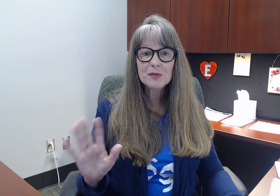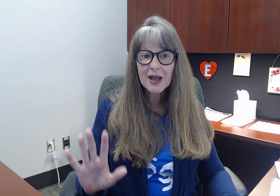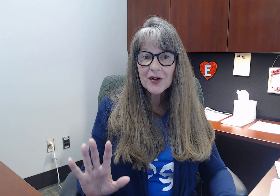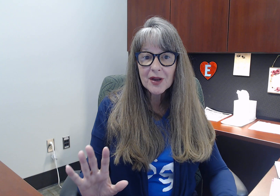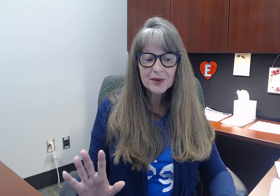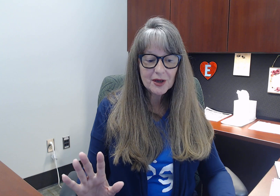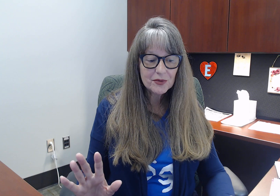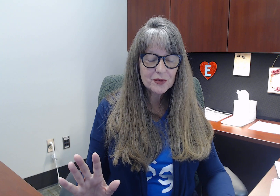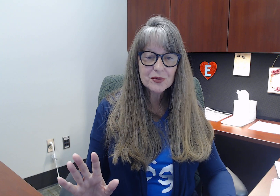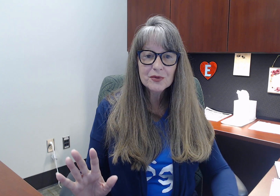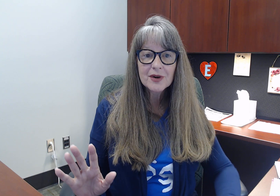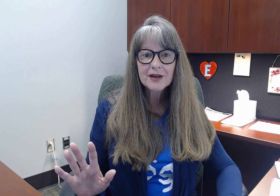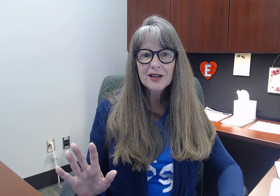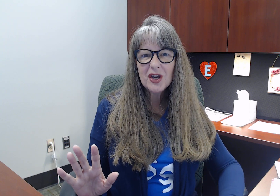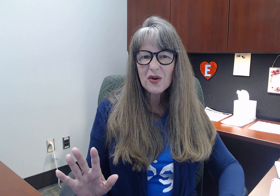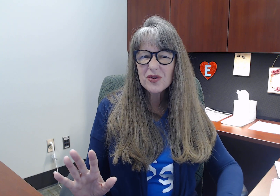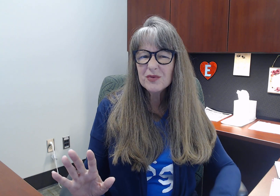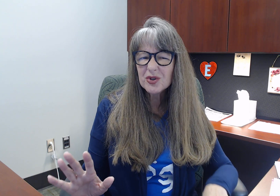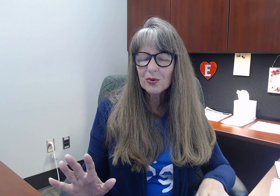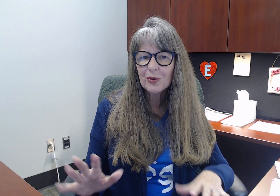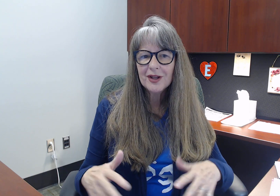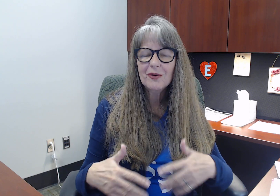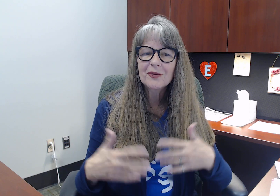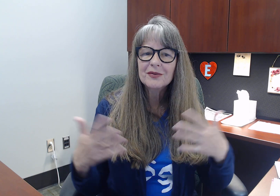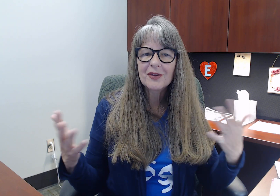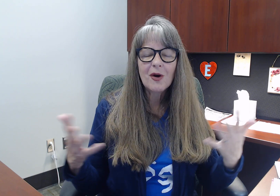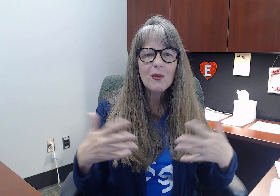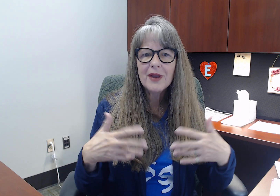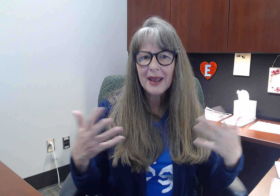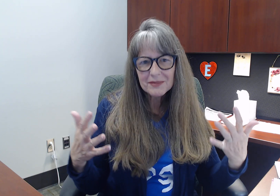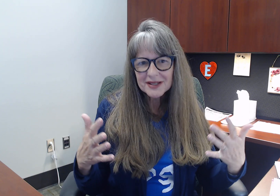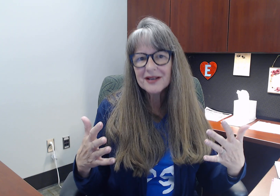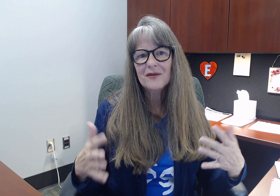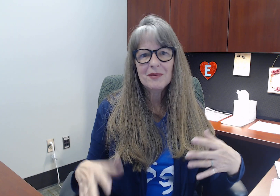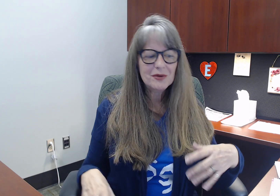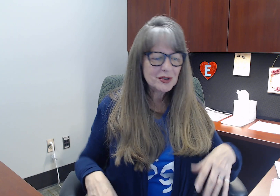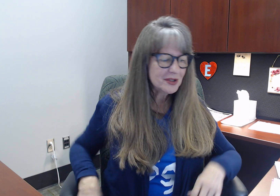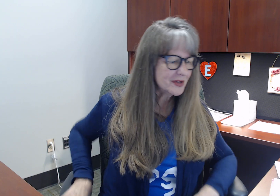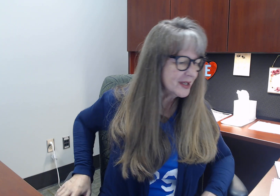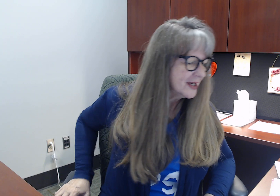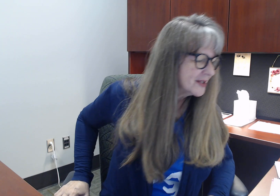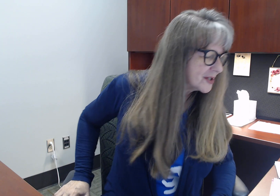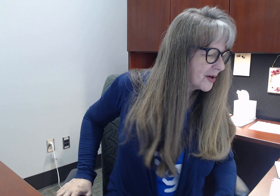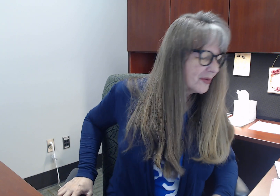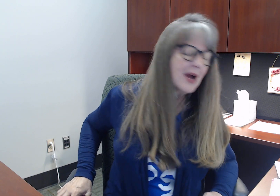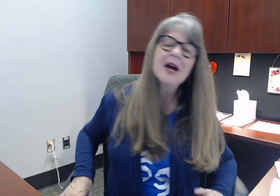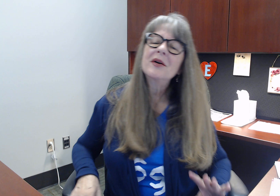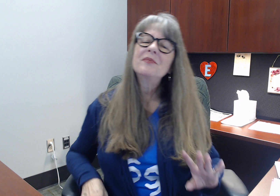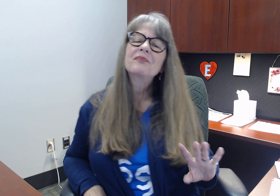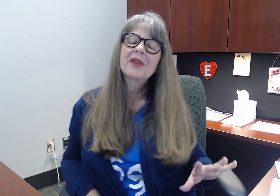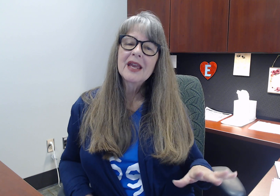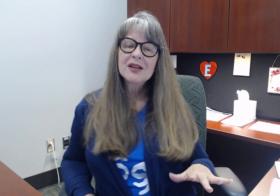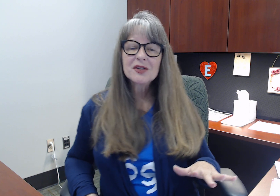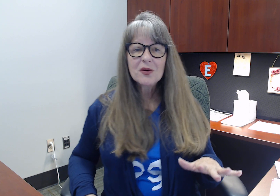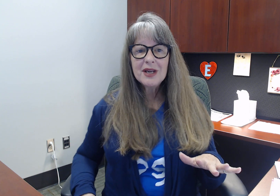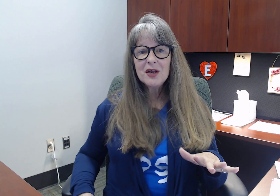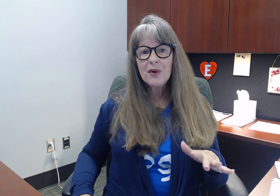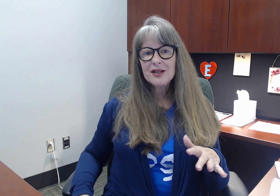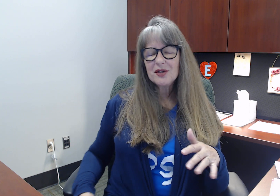thought I would go through, the majority or the whole gambit of emotions. So, so the